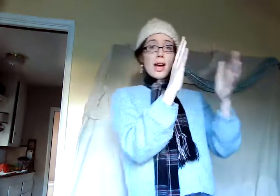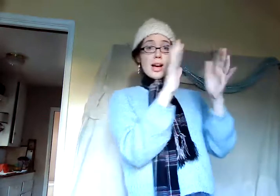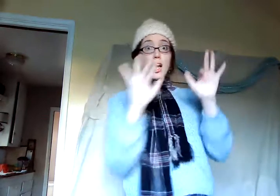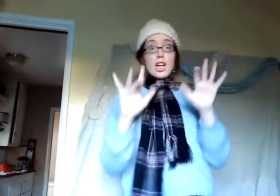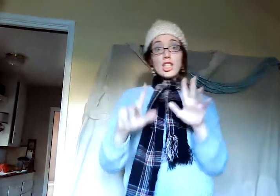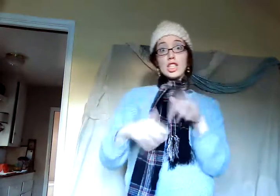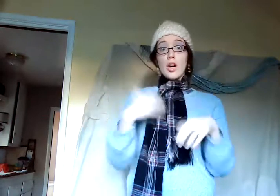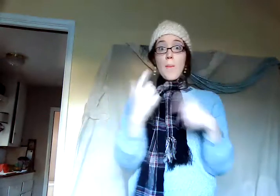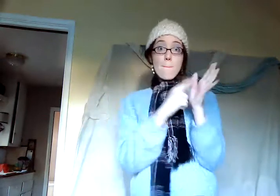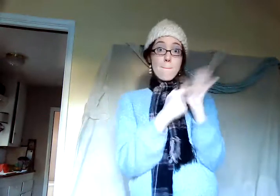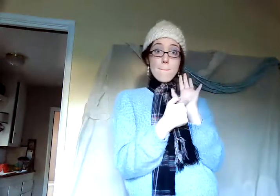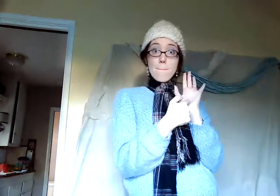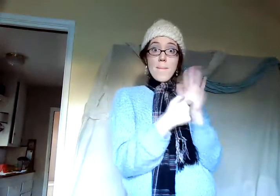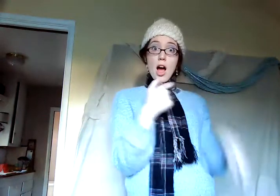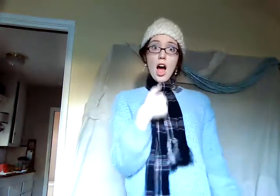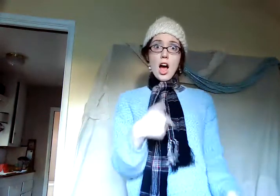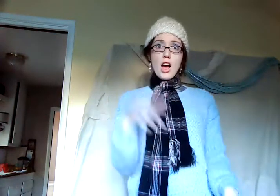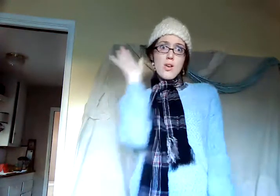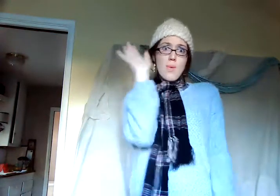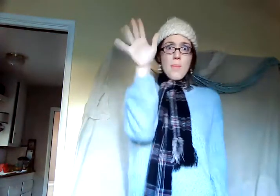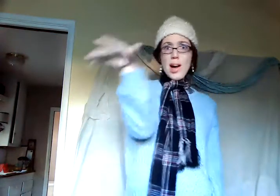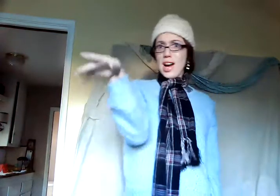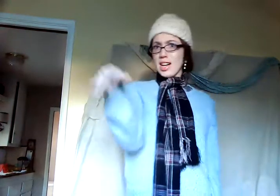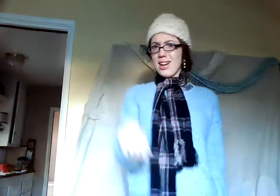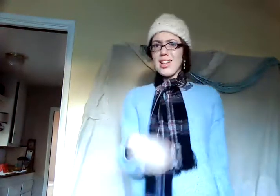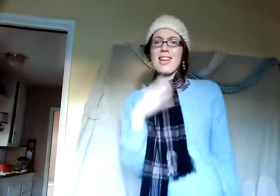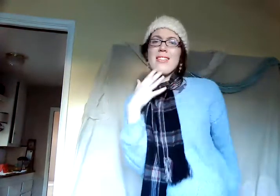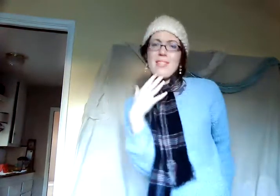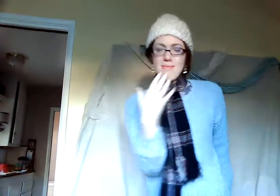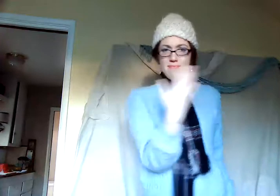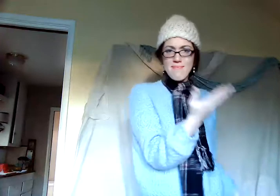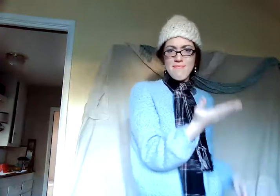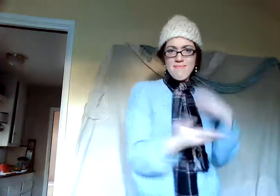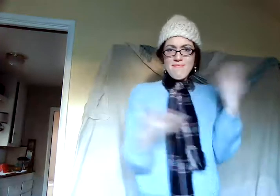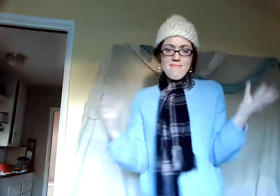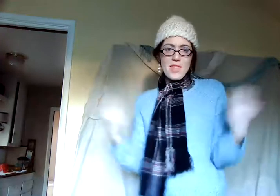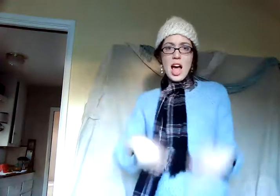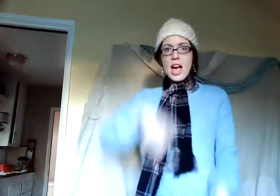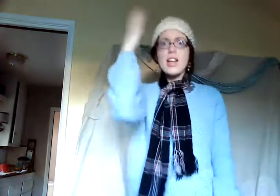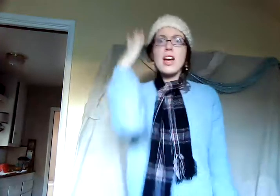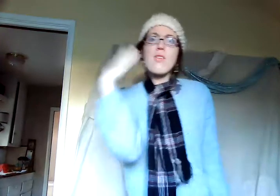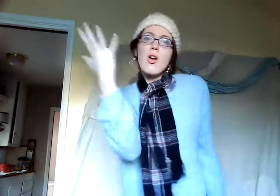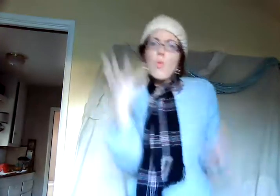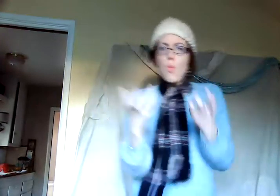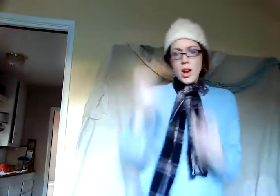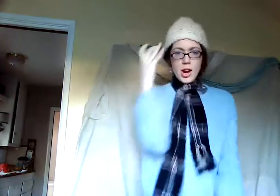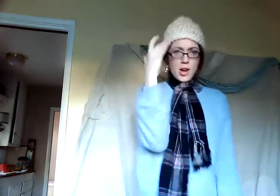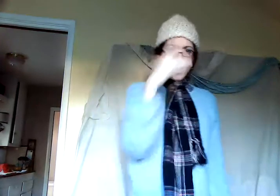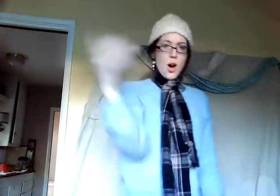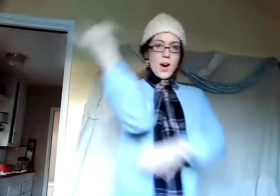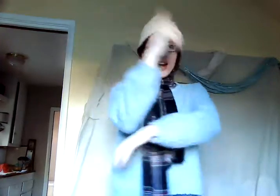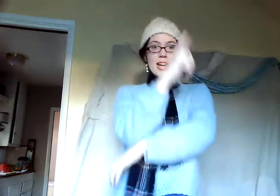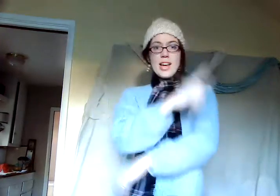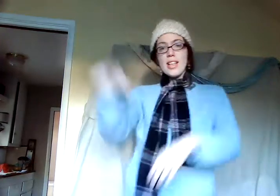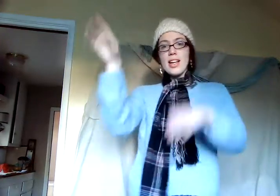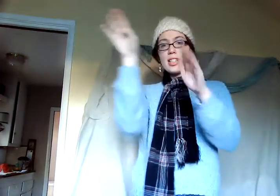clutch he's too much I never want to know a day that's